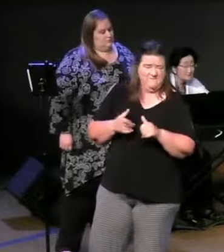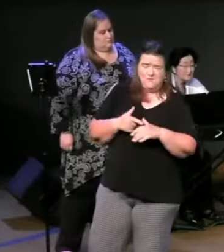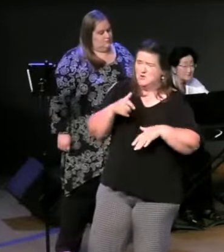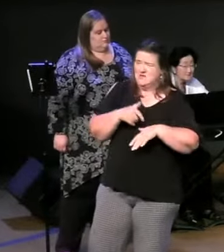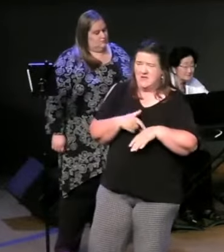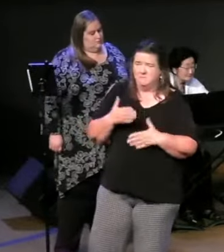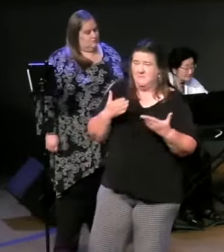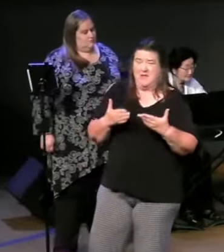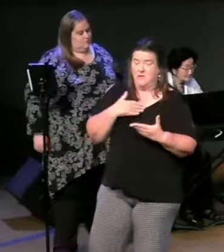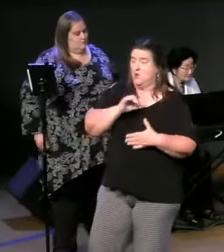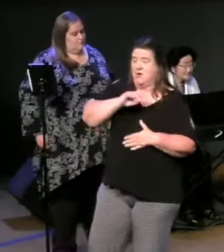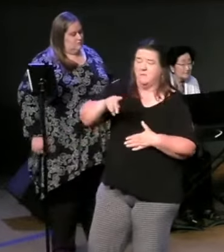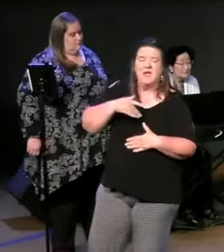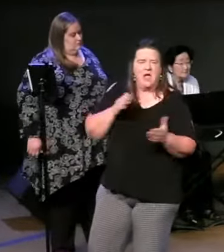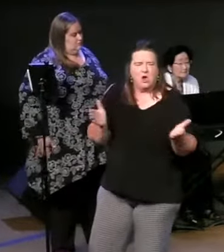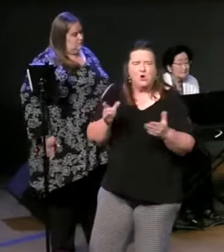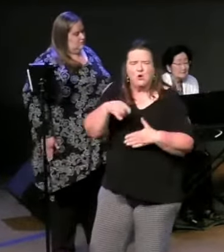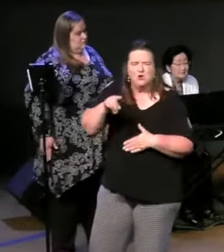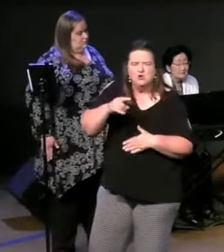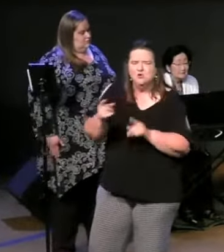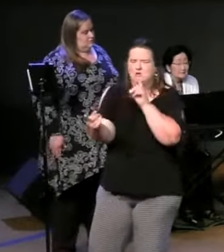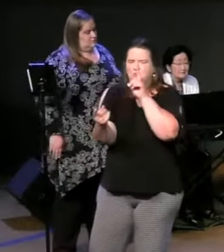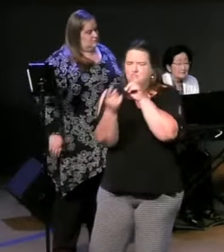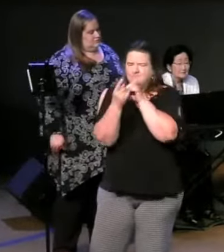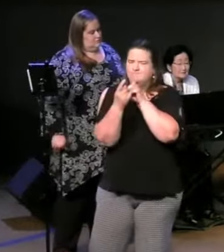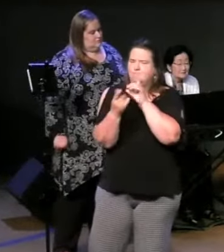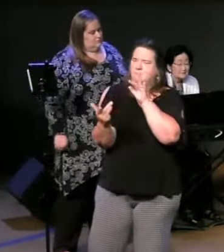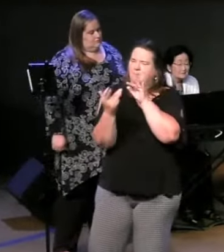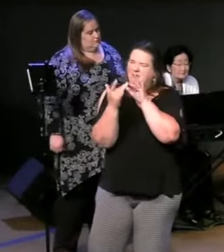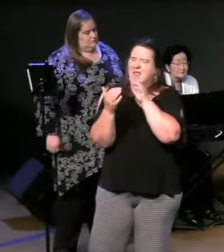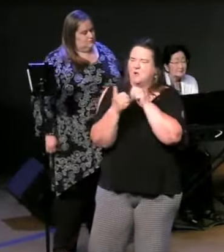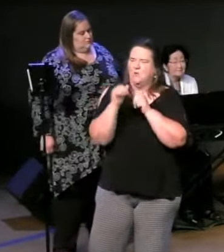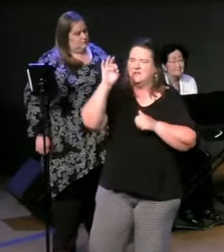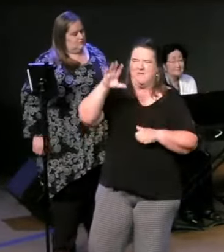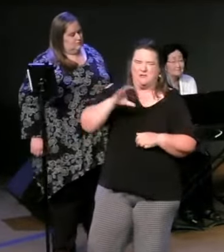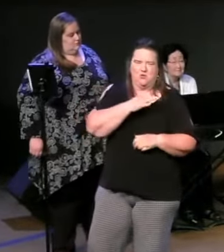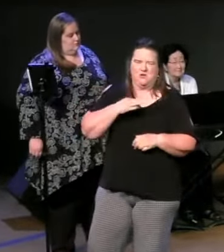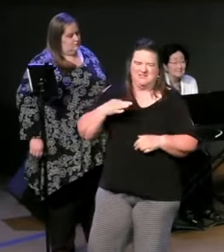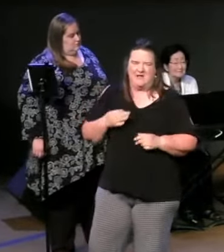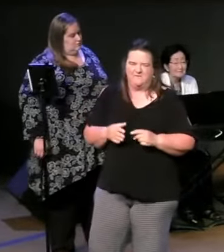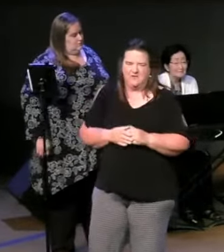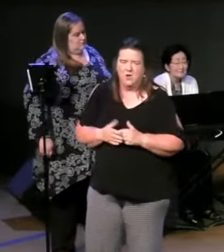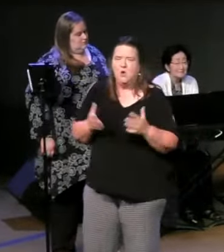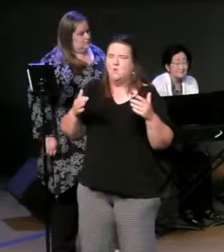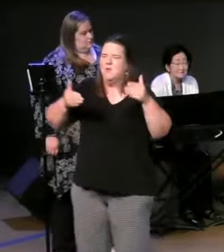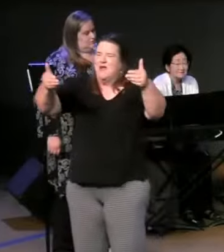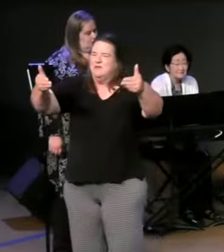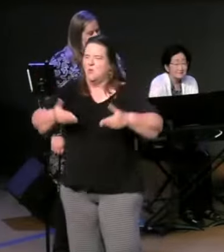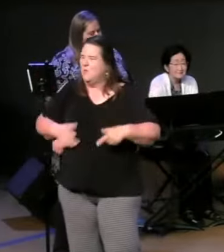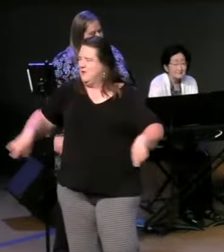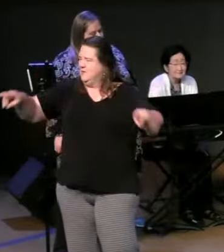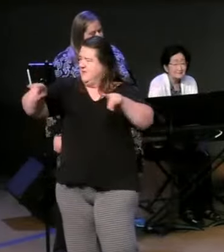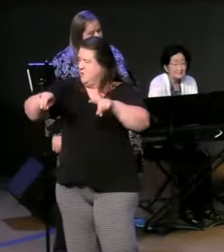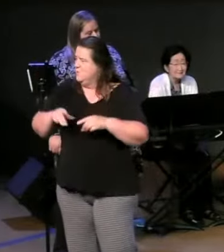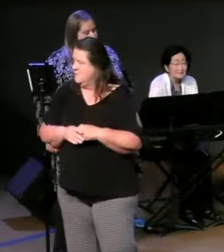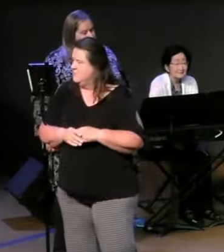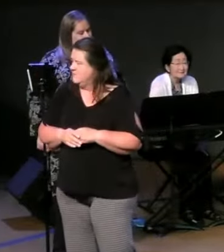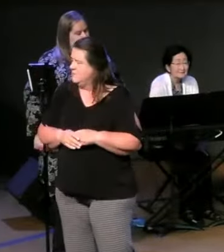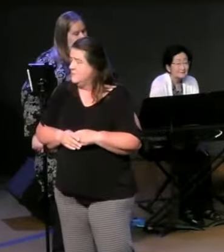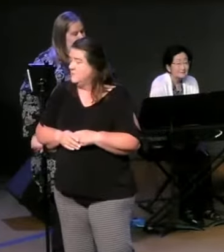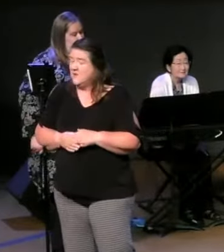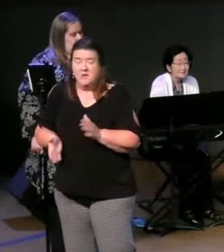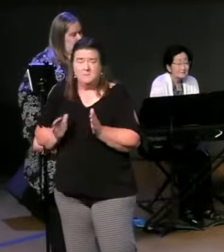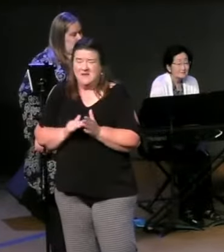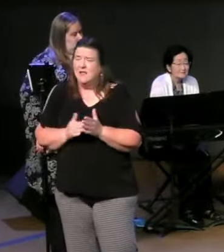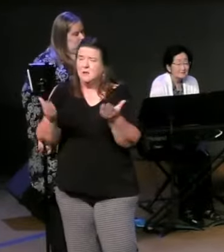maybe you're just coming back, I urge you, please connect with the pastoral staff. We want to walk with you. But again, if the